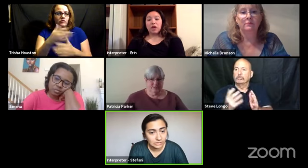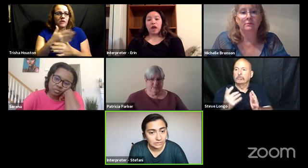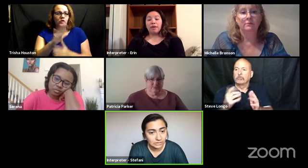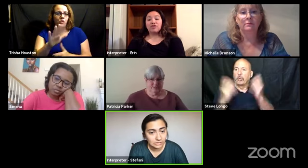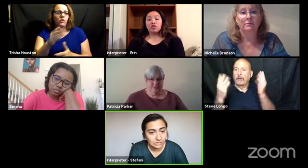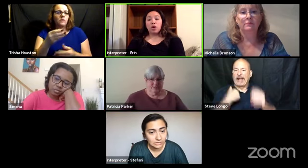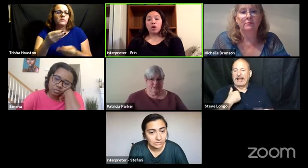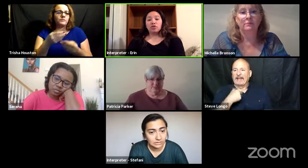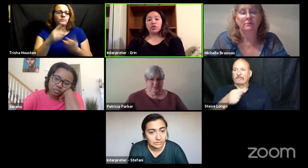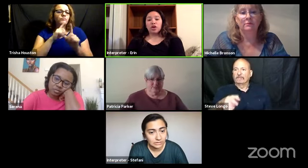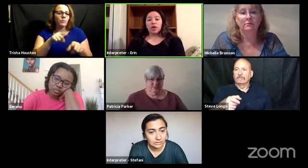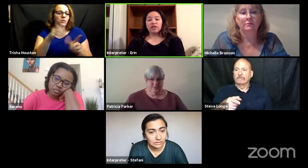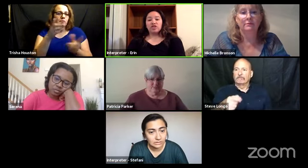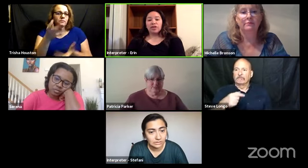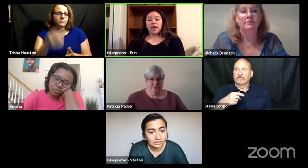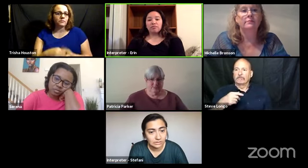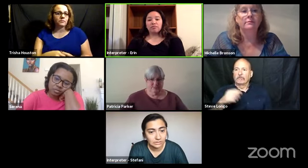I made you co-host, so you can go ahead and share that.